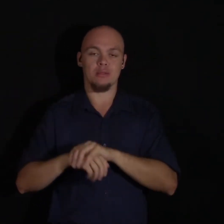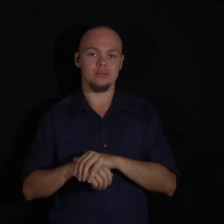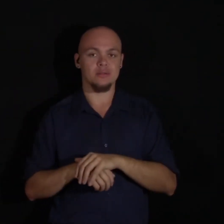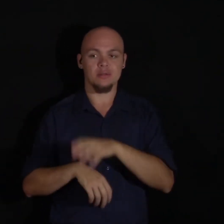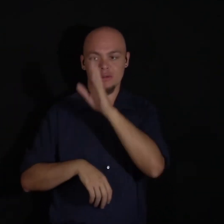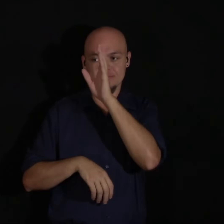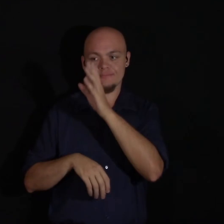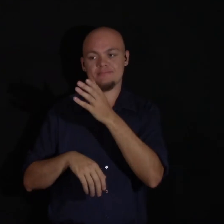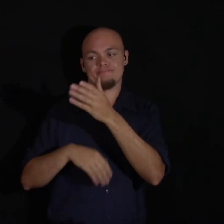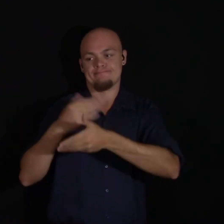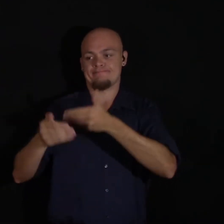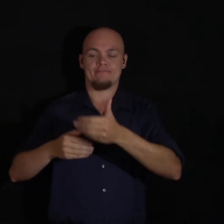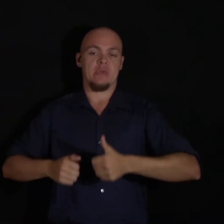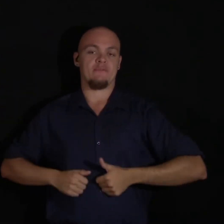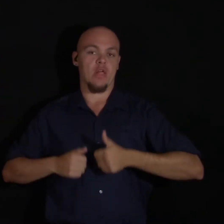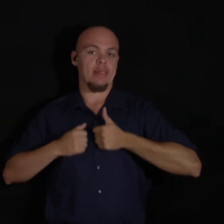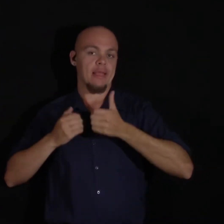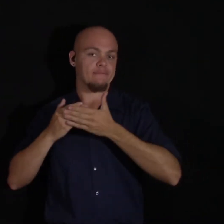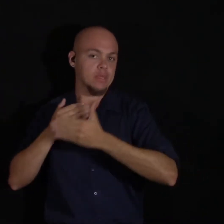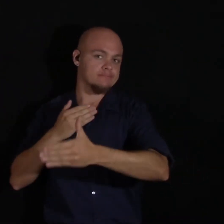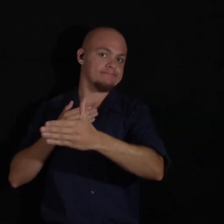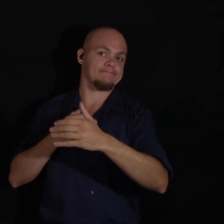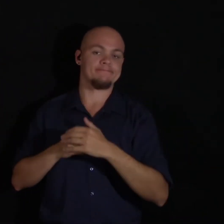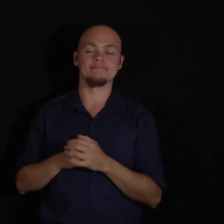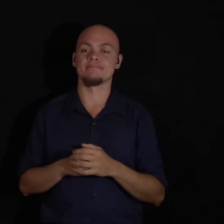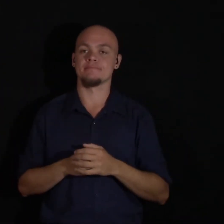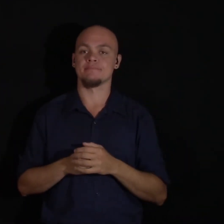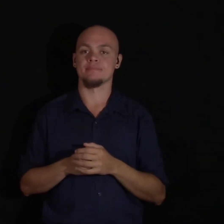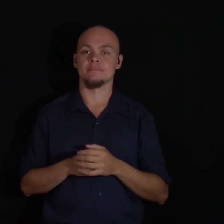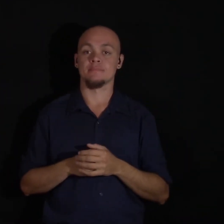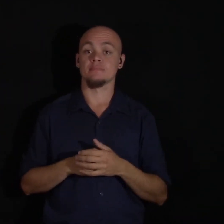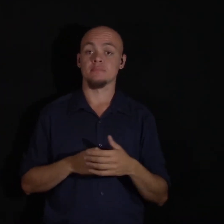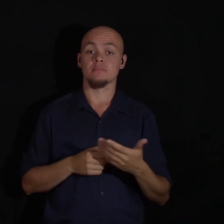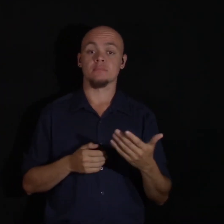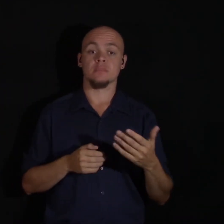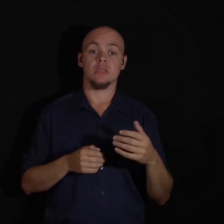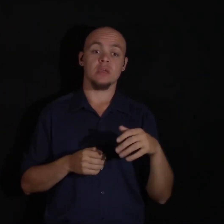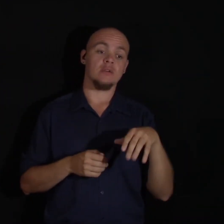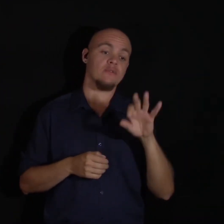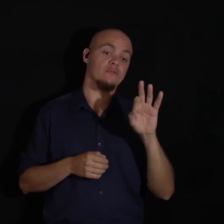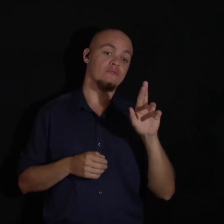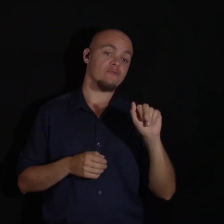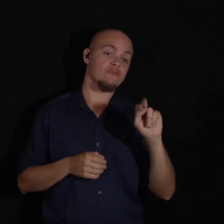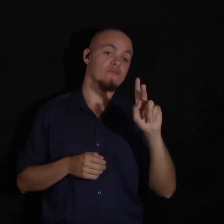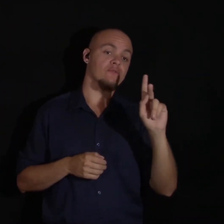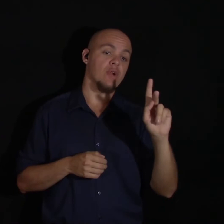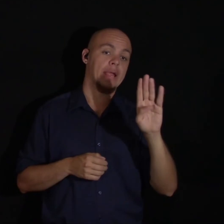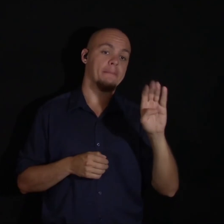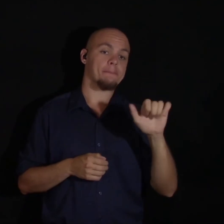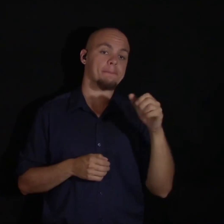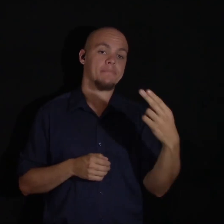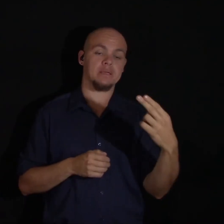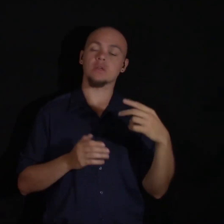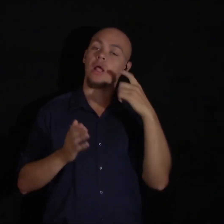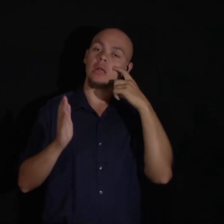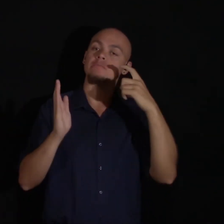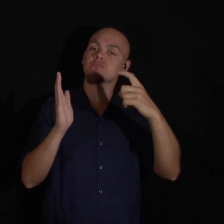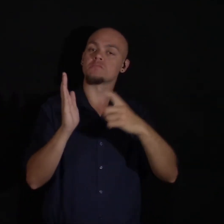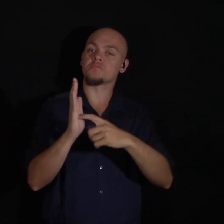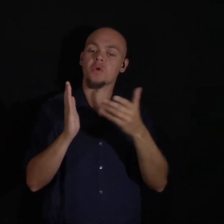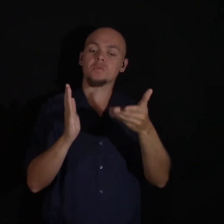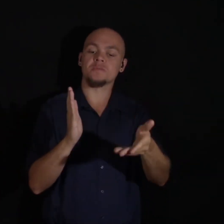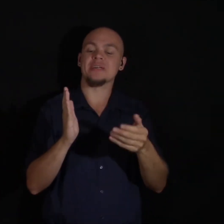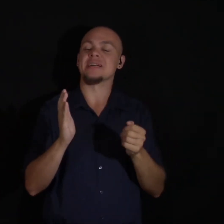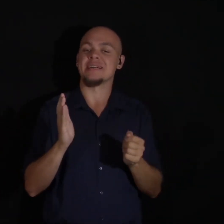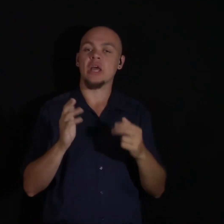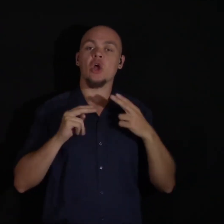path for the rest of their lives. And Colin Ford and Frank Beach and others have concluded this would indicate that human